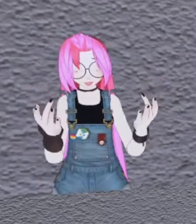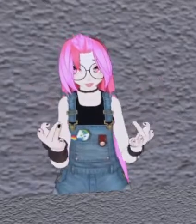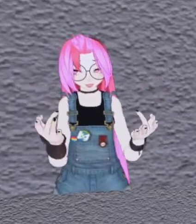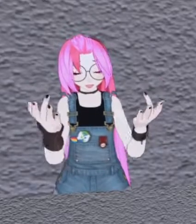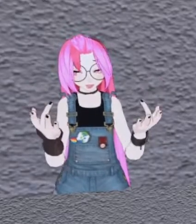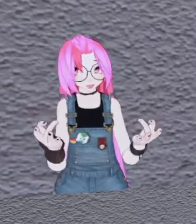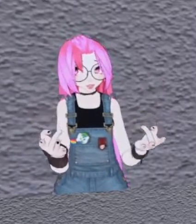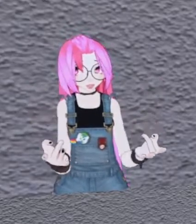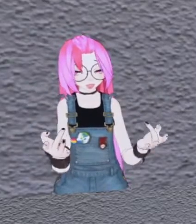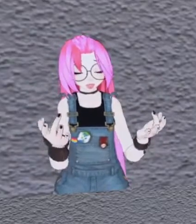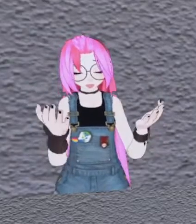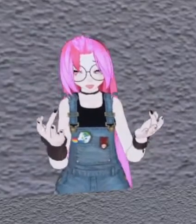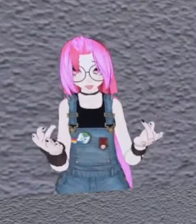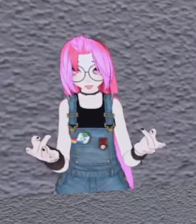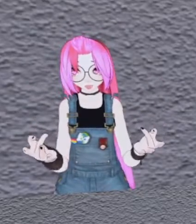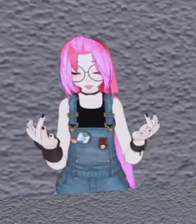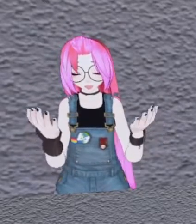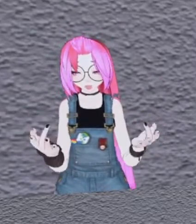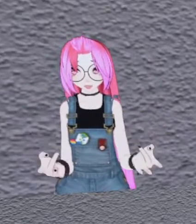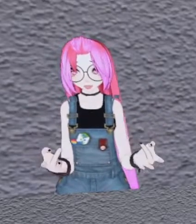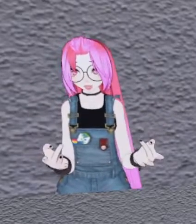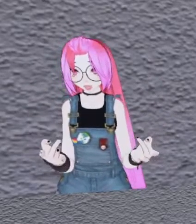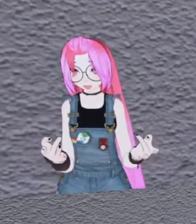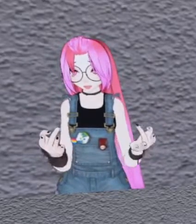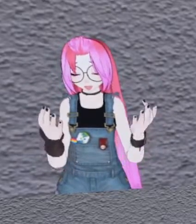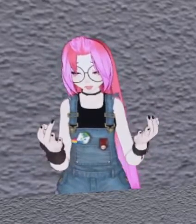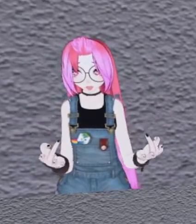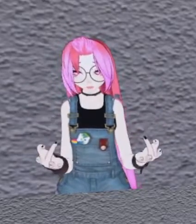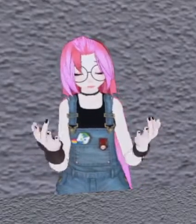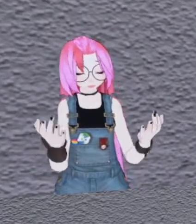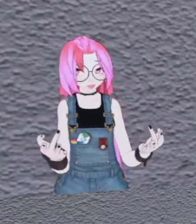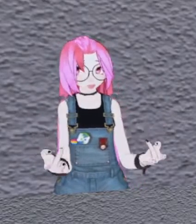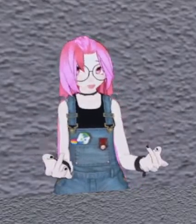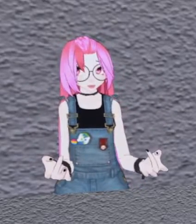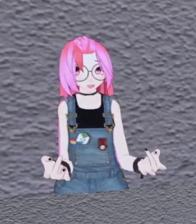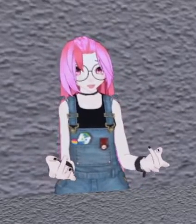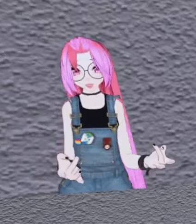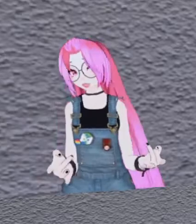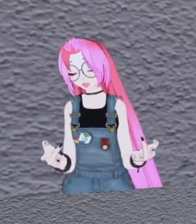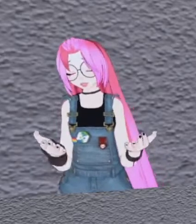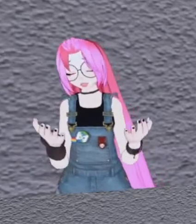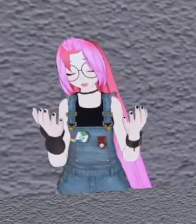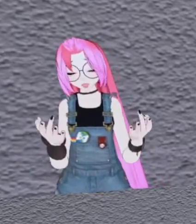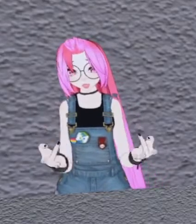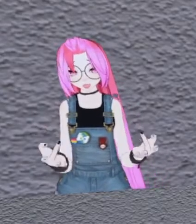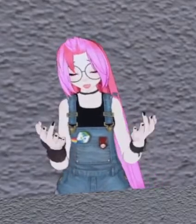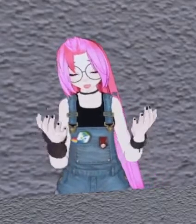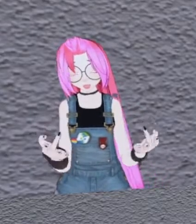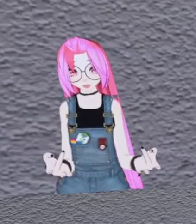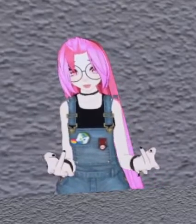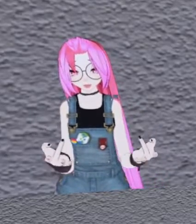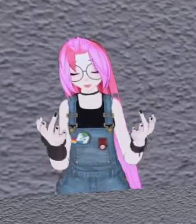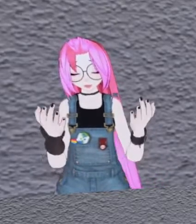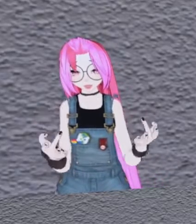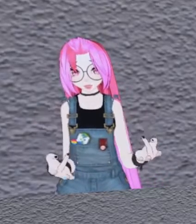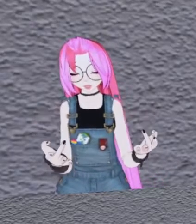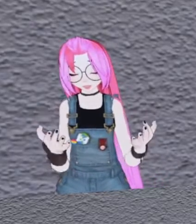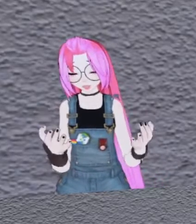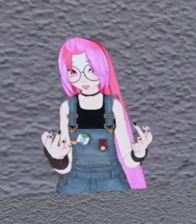Humid. If you don't have index, you just use rock and roll. Humid. It's like I think of this like you're pulling the moisture out of the